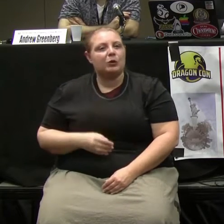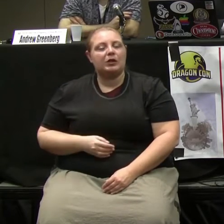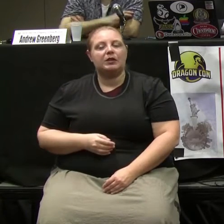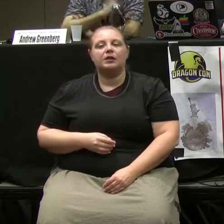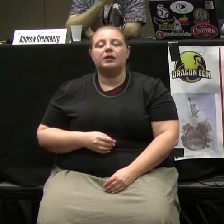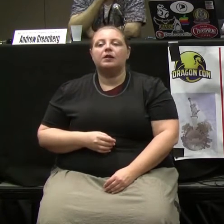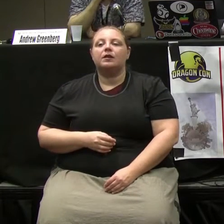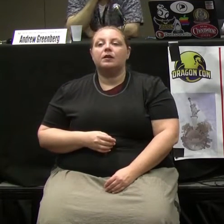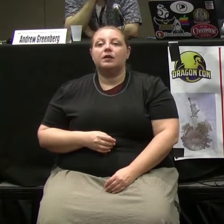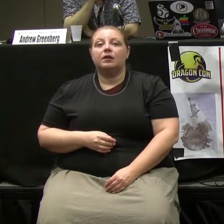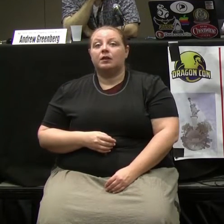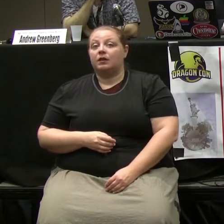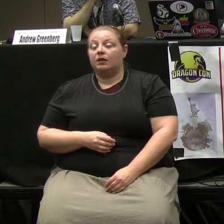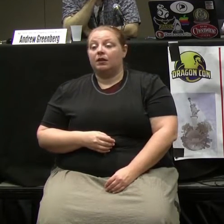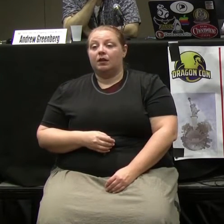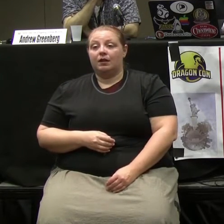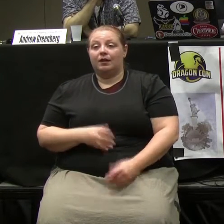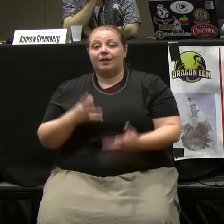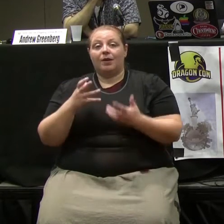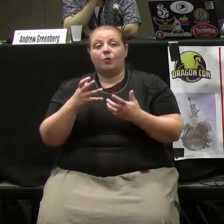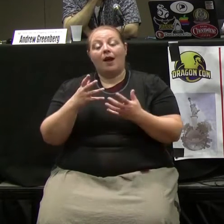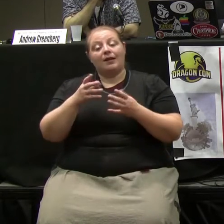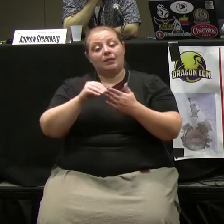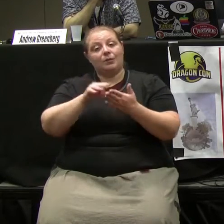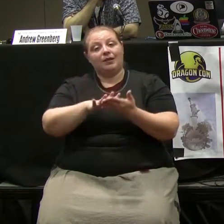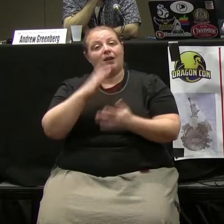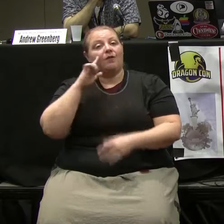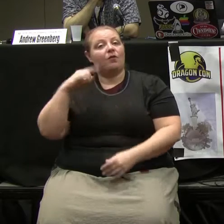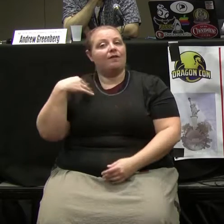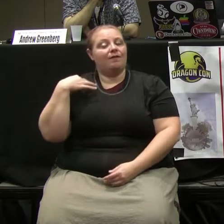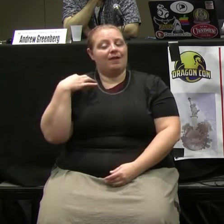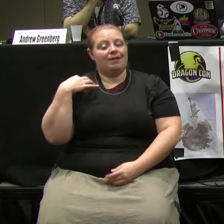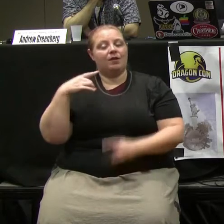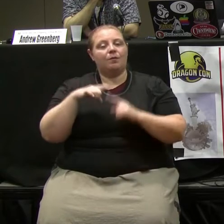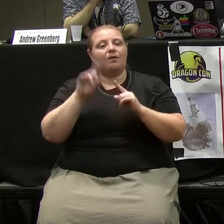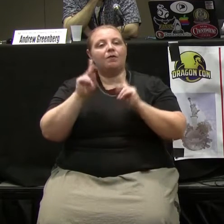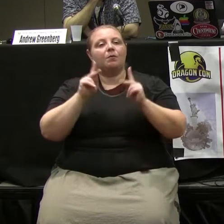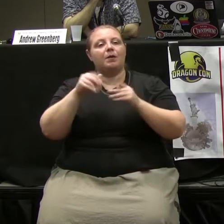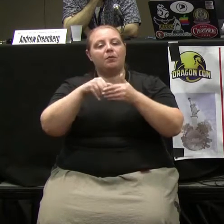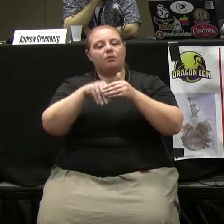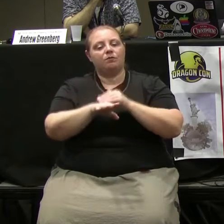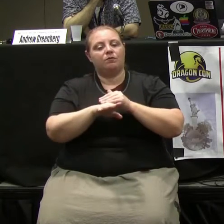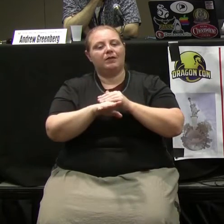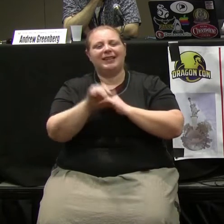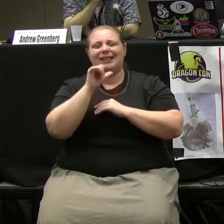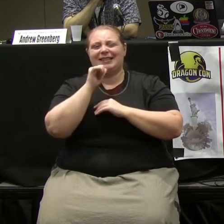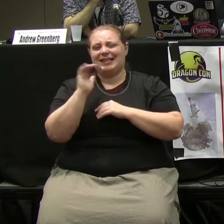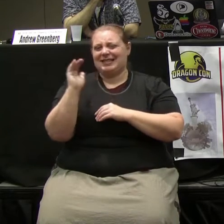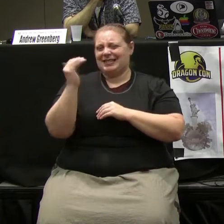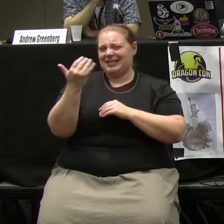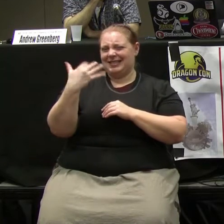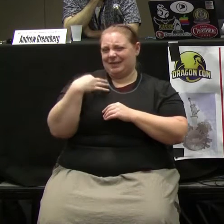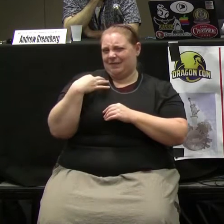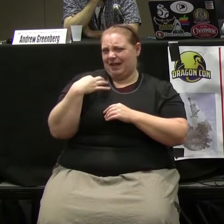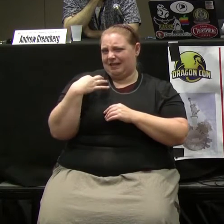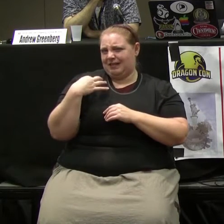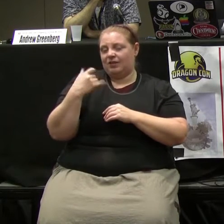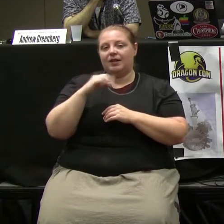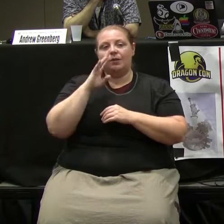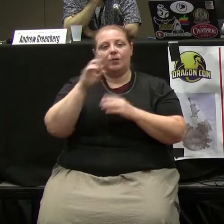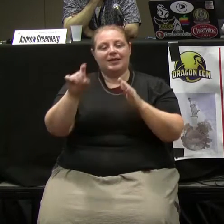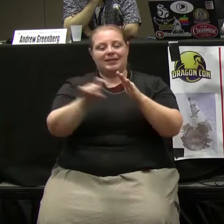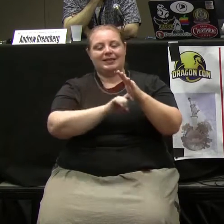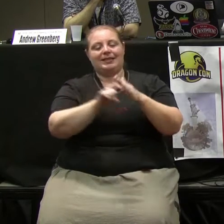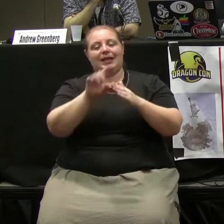And they were going to make it voluntary, but for people who were trying to get into the country, it wasn't going to seem voluntary, and they were going to scan all